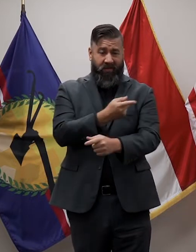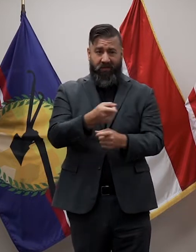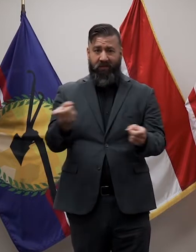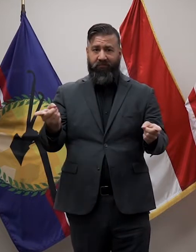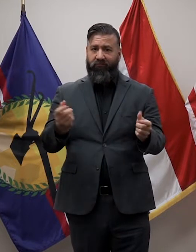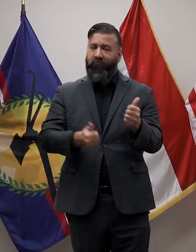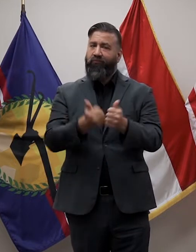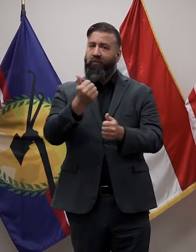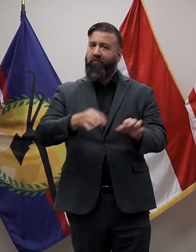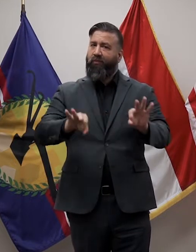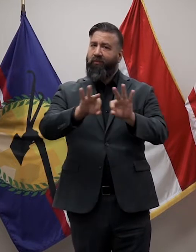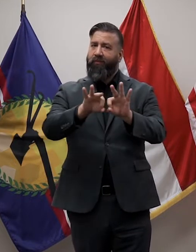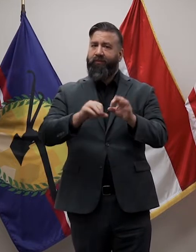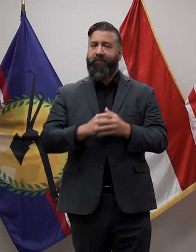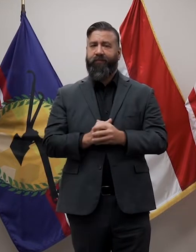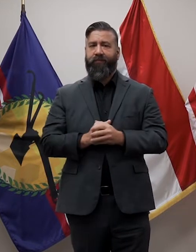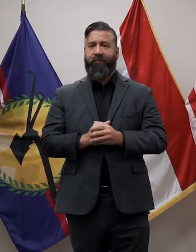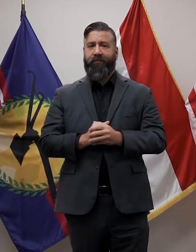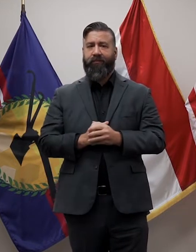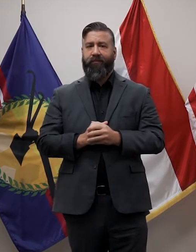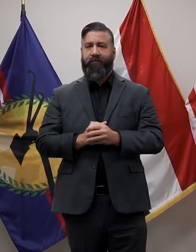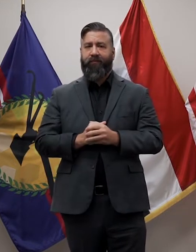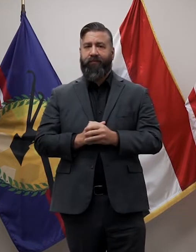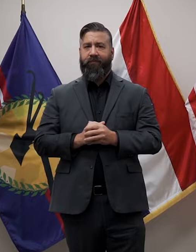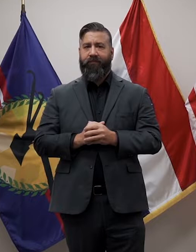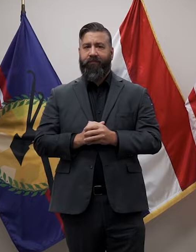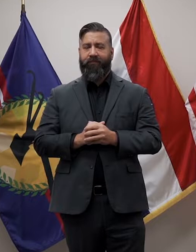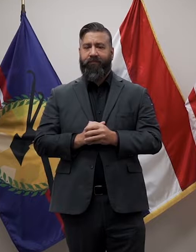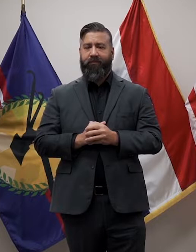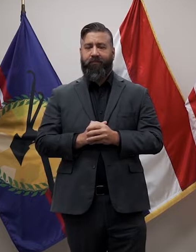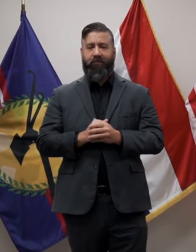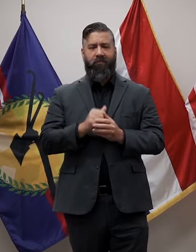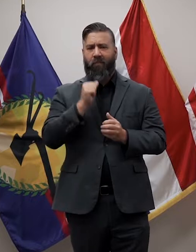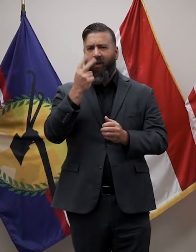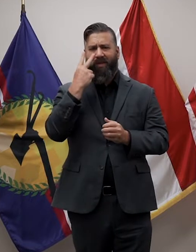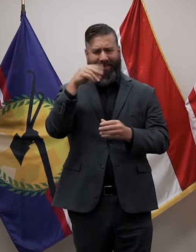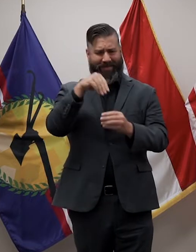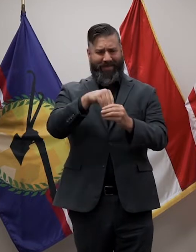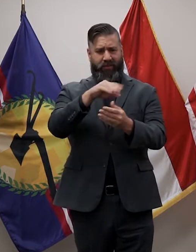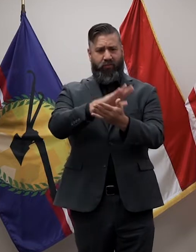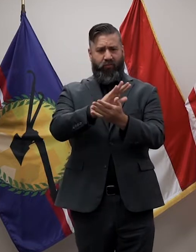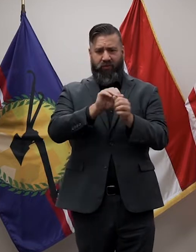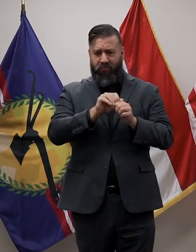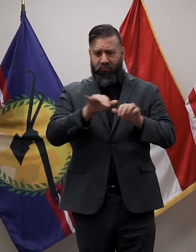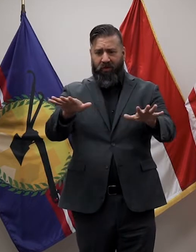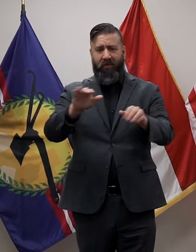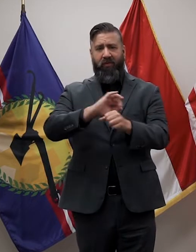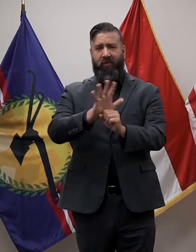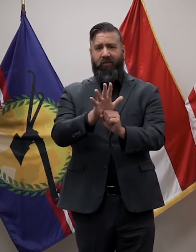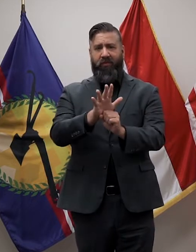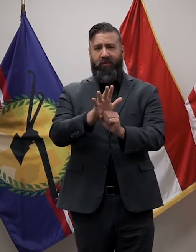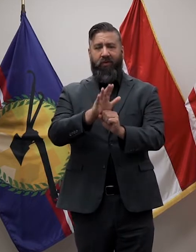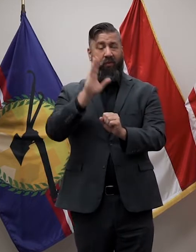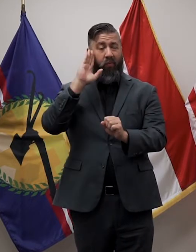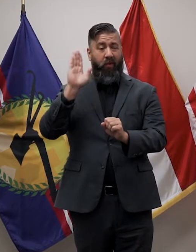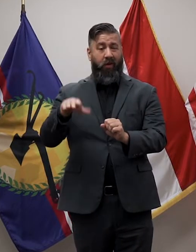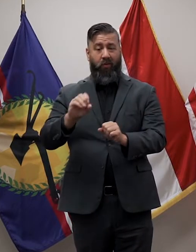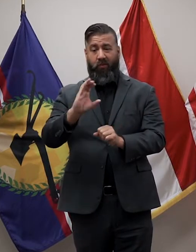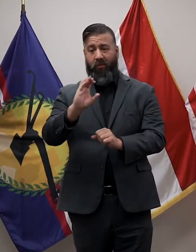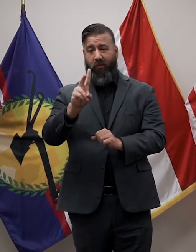important. Because we're not seeing sharp increases in-school transmission of the virus, we know that COVID is largely